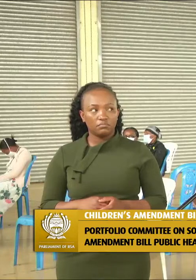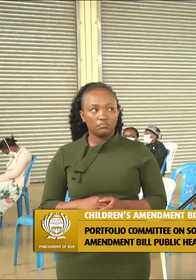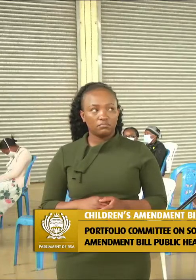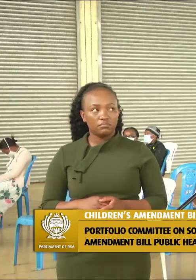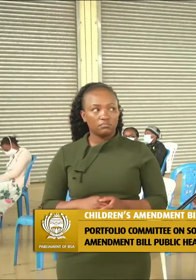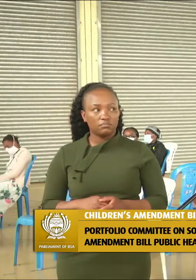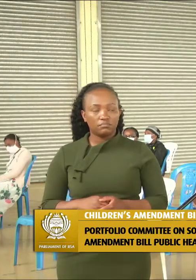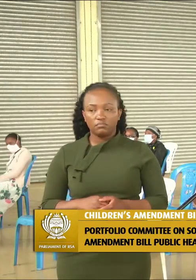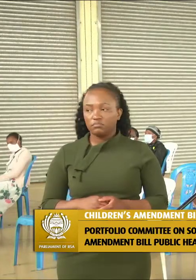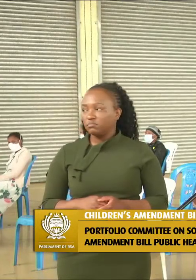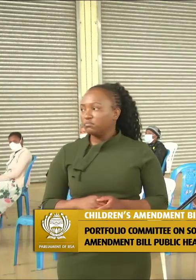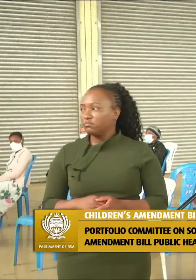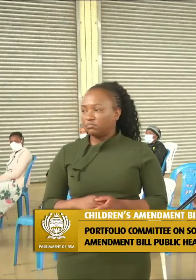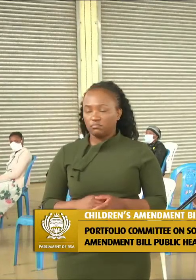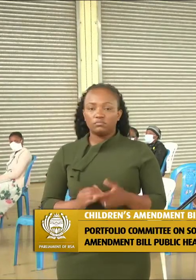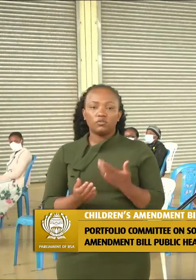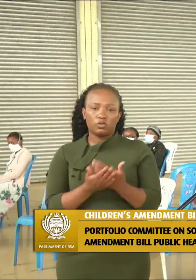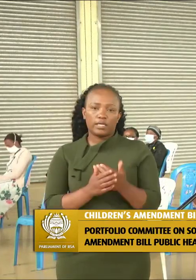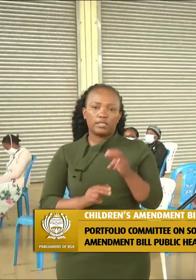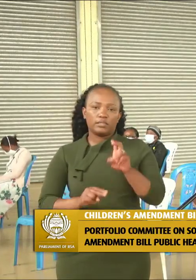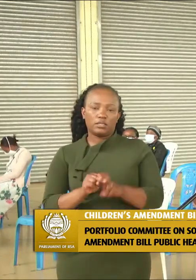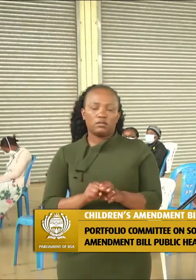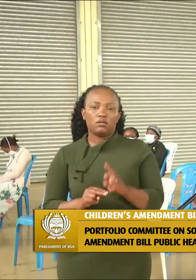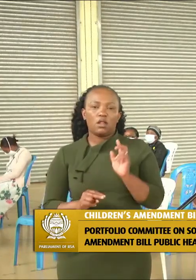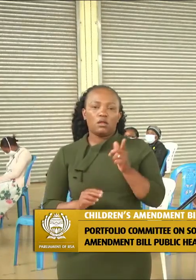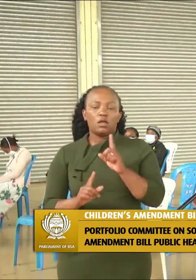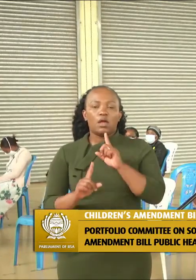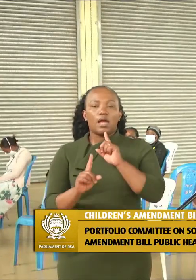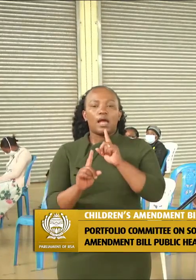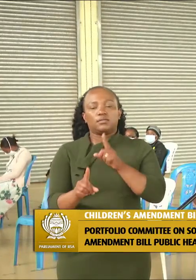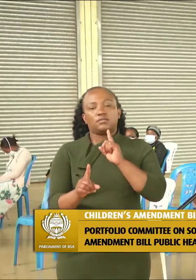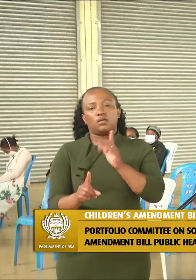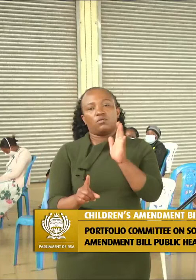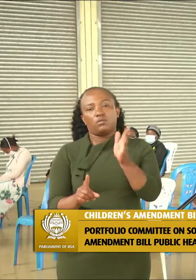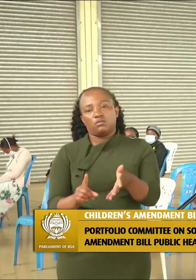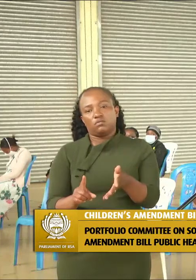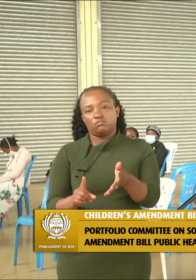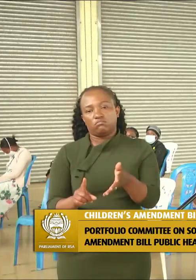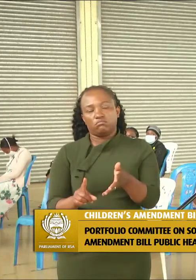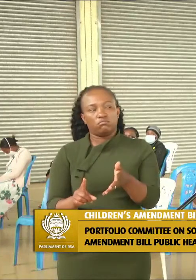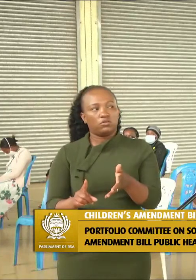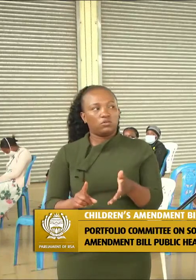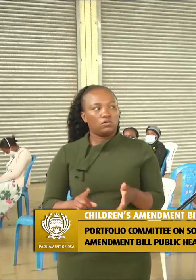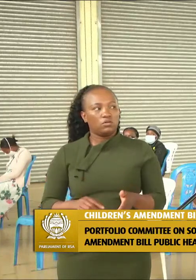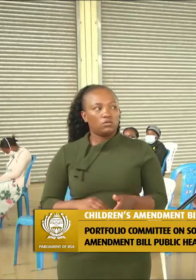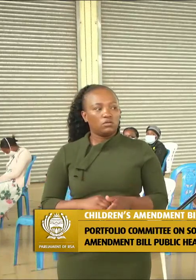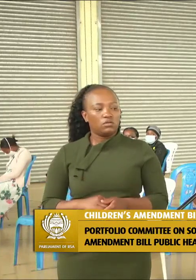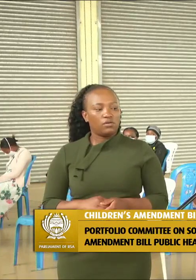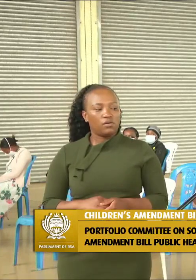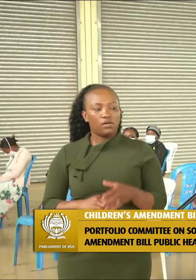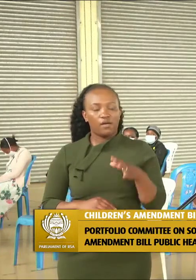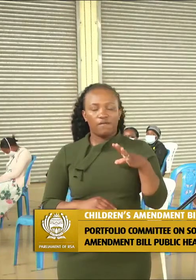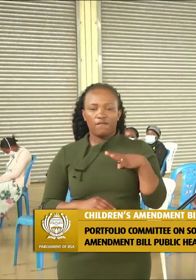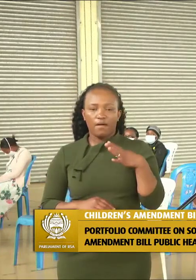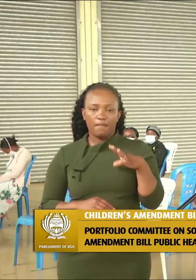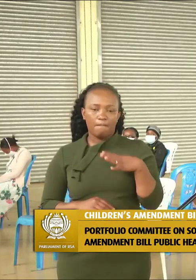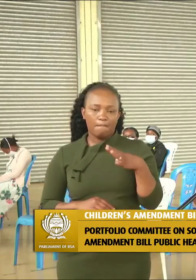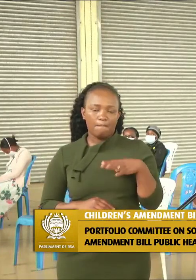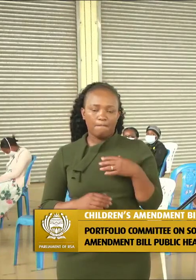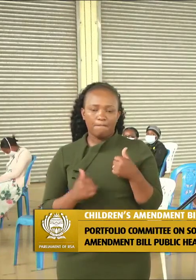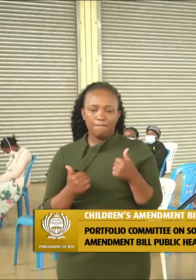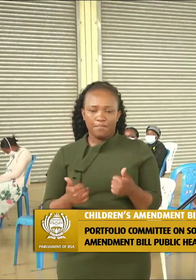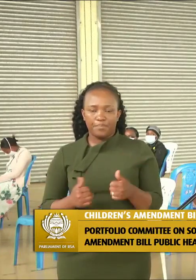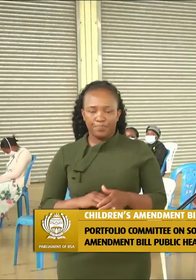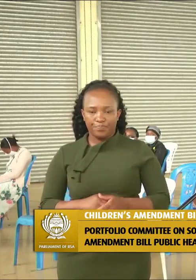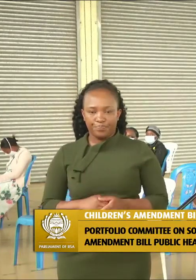All right, you may sit down, you'll get the answers when we are done. Okay, no, that's fine. Ngahlala phansi